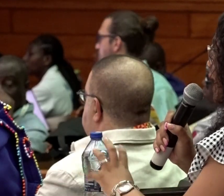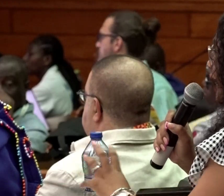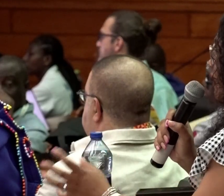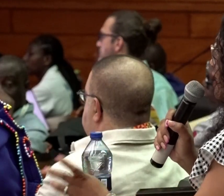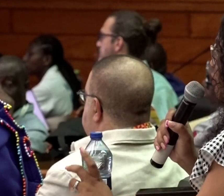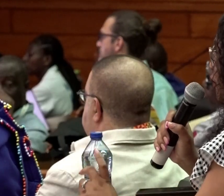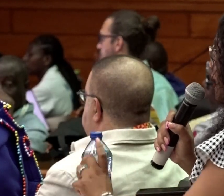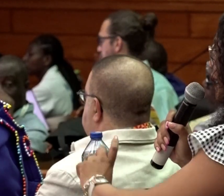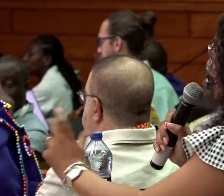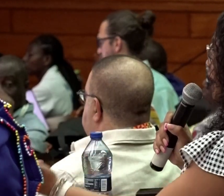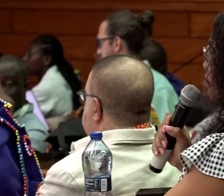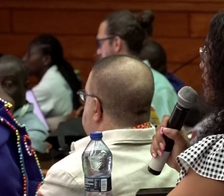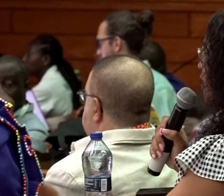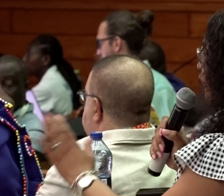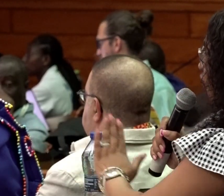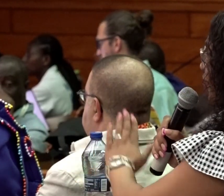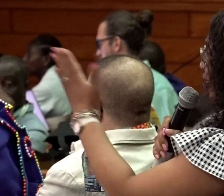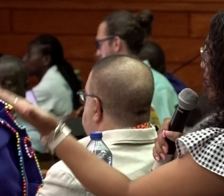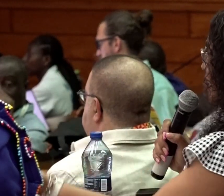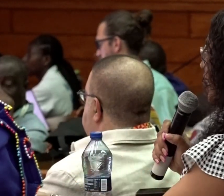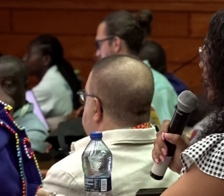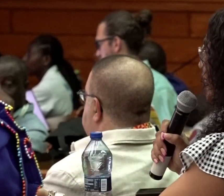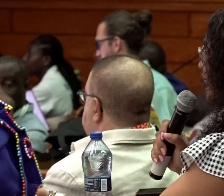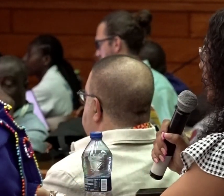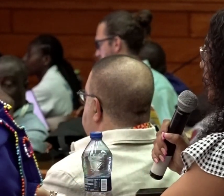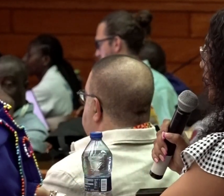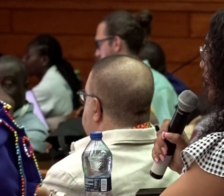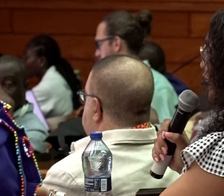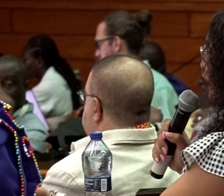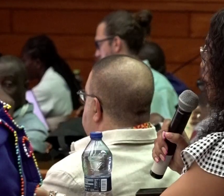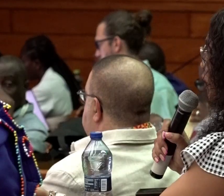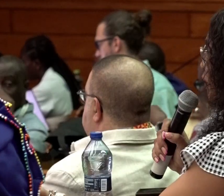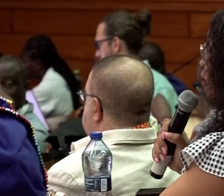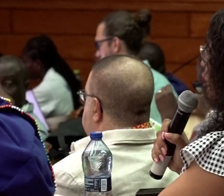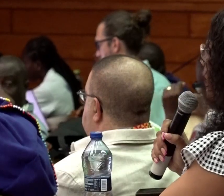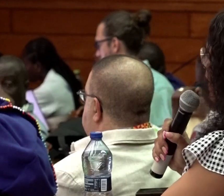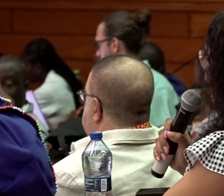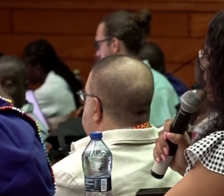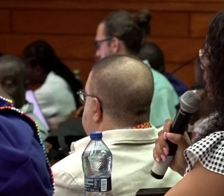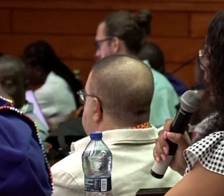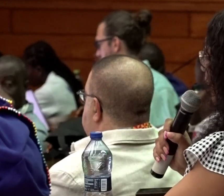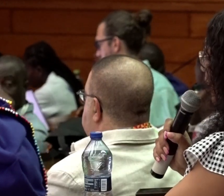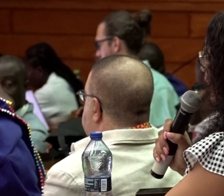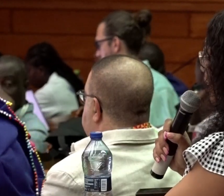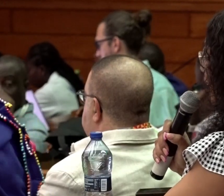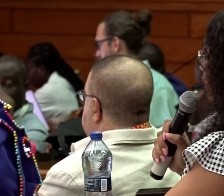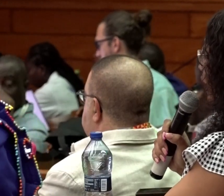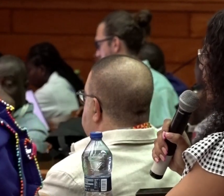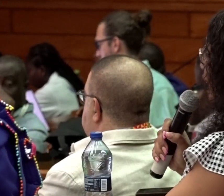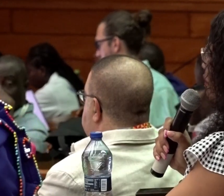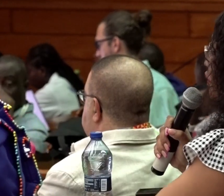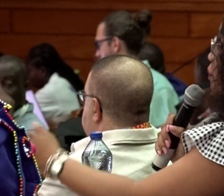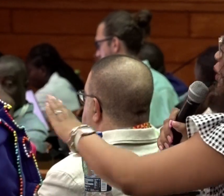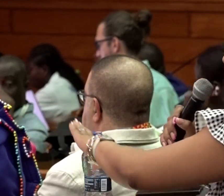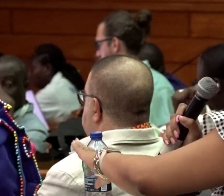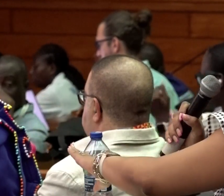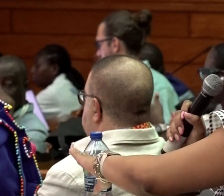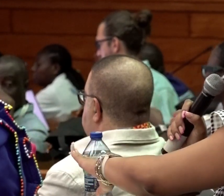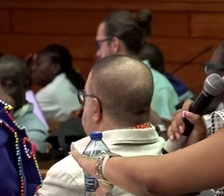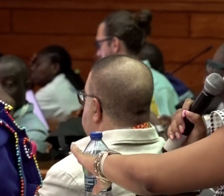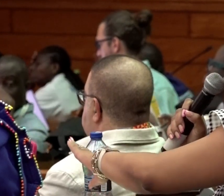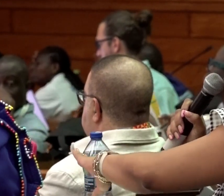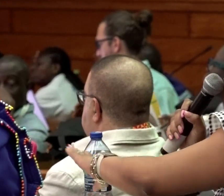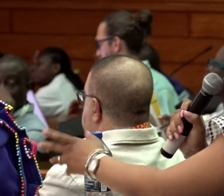when you look at the support that comes on the other side, the prenatal care and what comes with